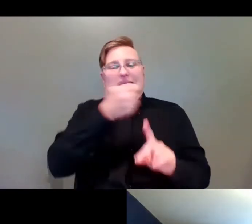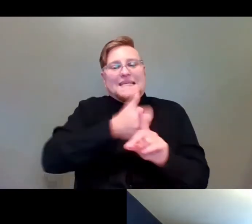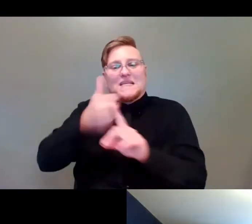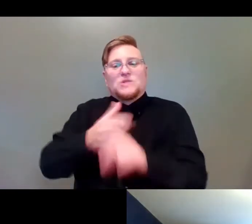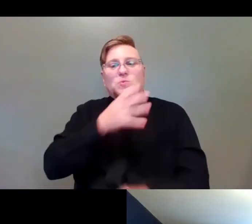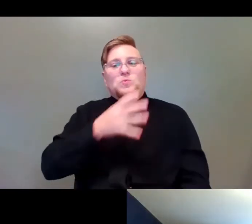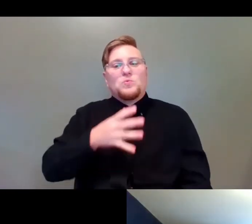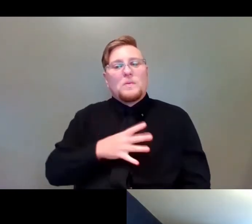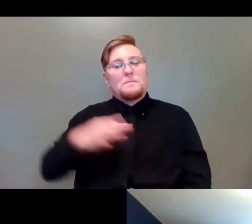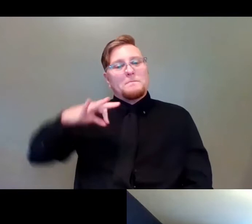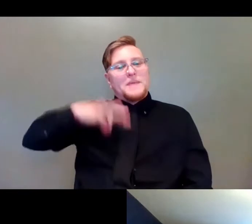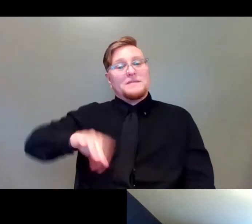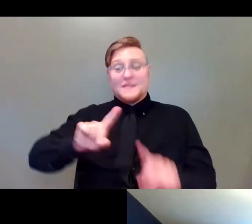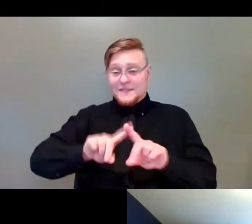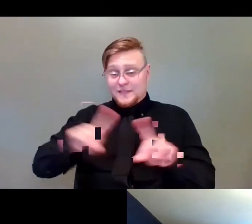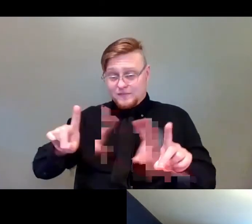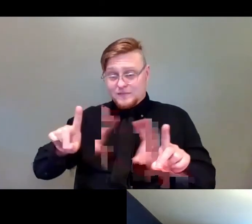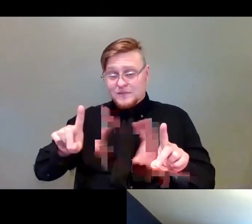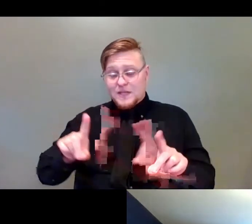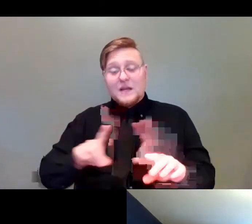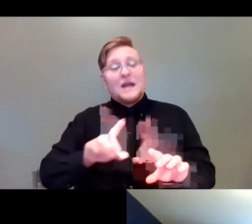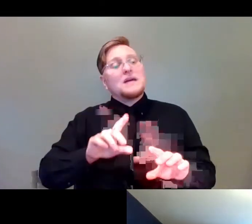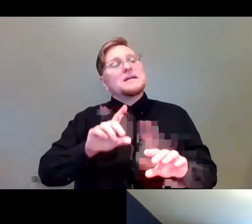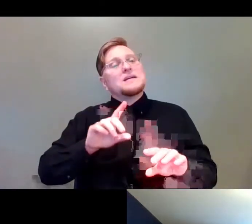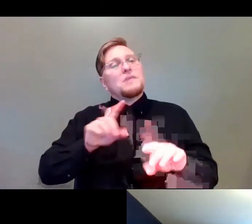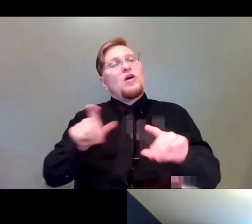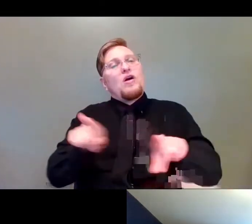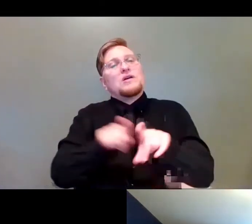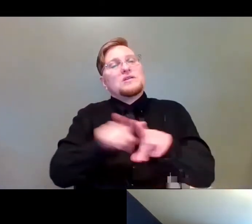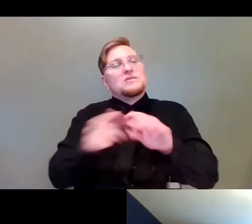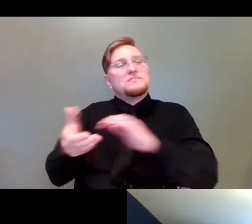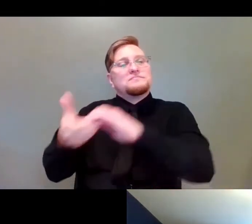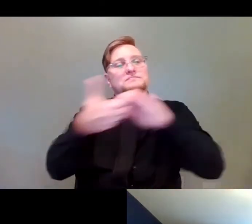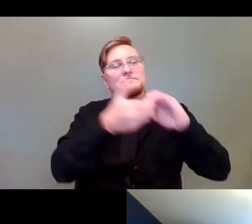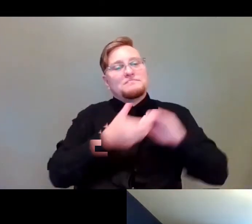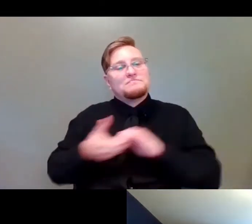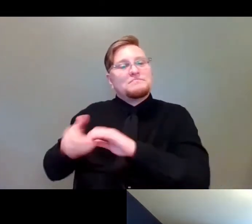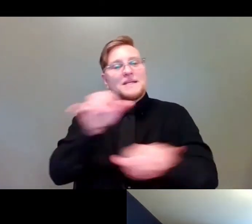take from it, but at the same time, there's that really unity and that together.